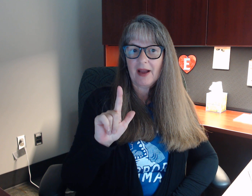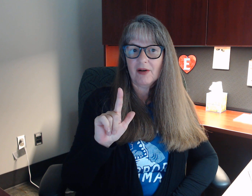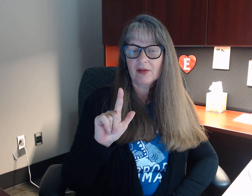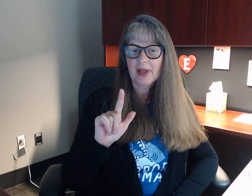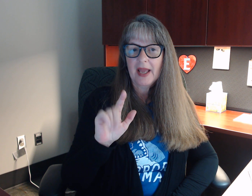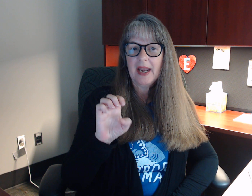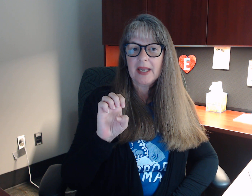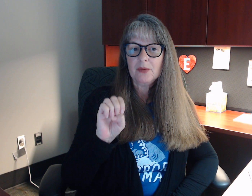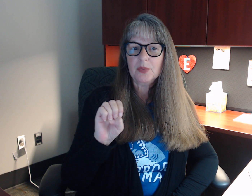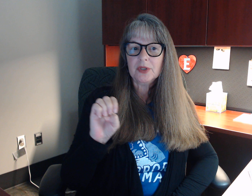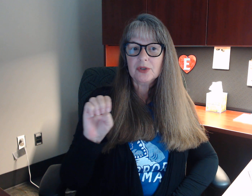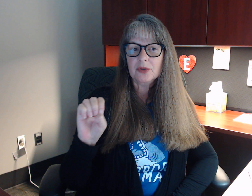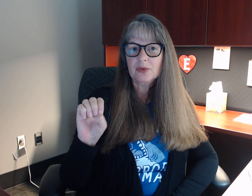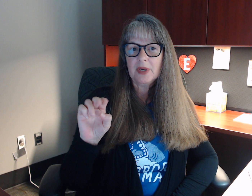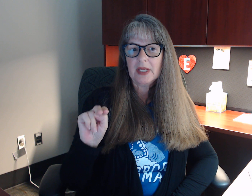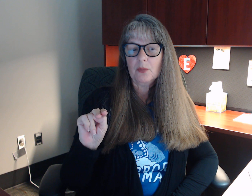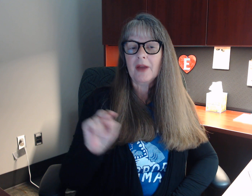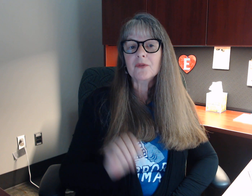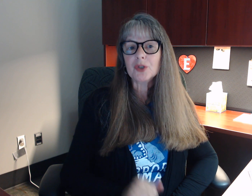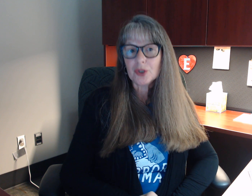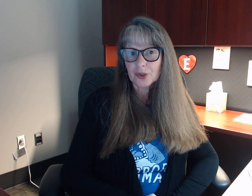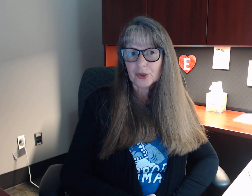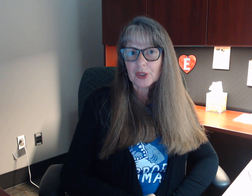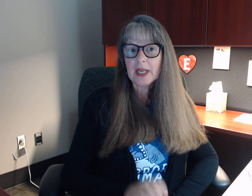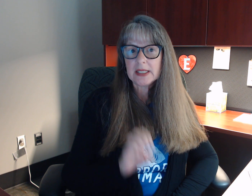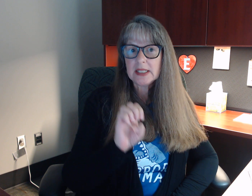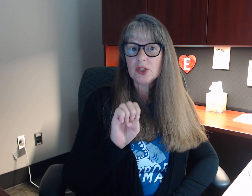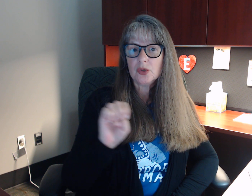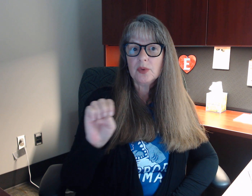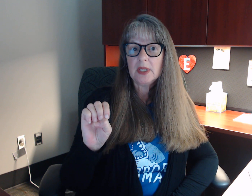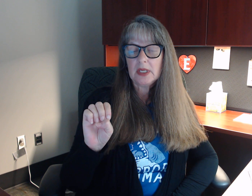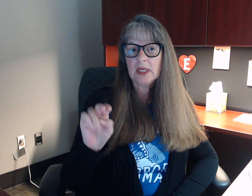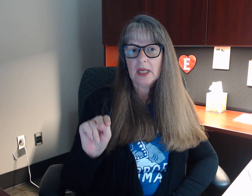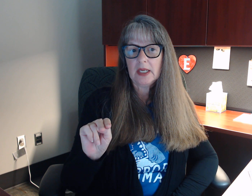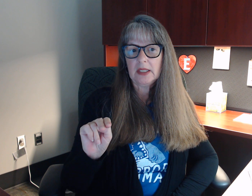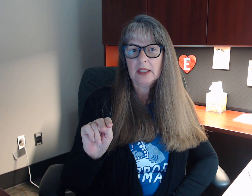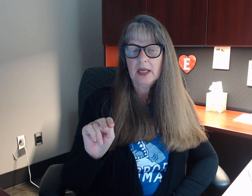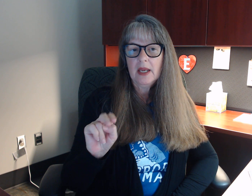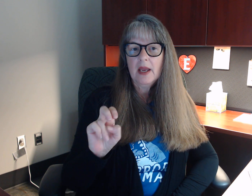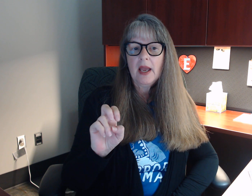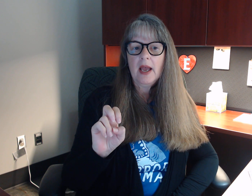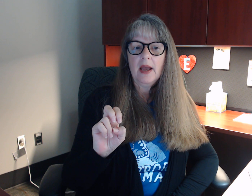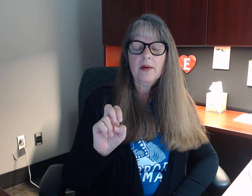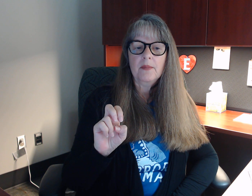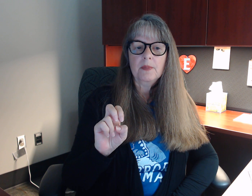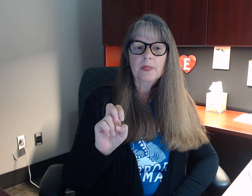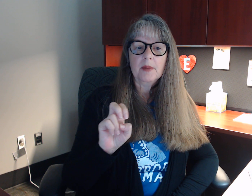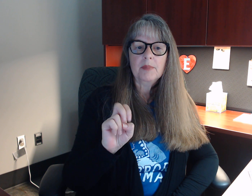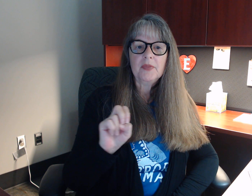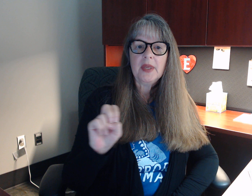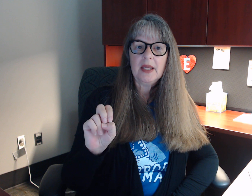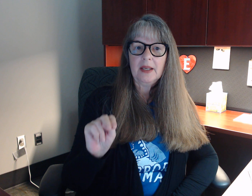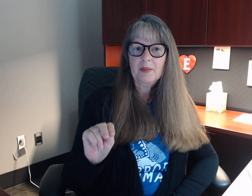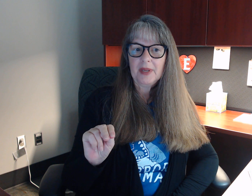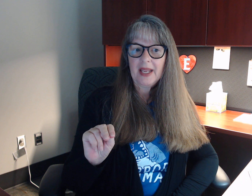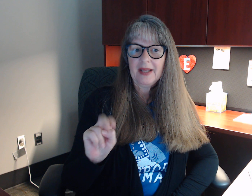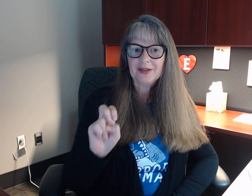E-I-L, and I wouldn't do N. When I first started learning, I did do E-E-N. But then it began